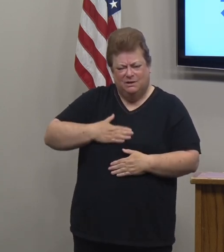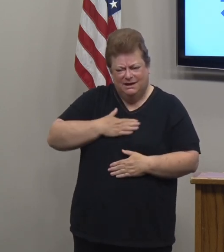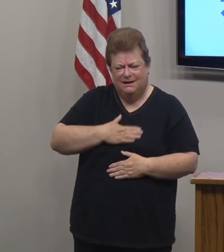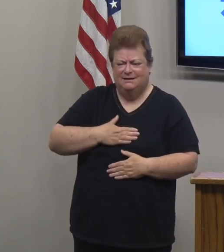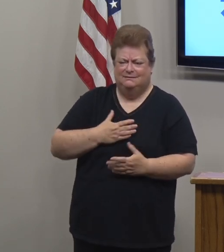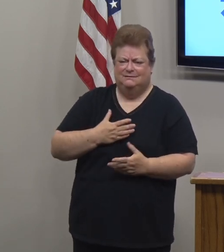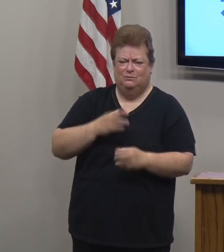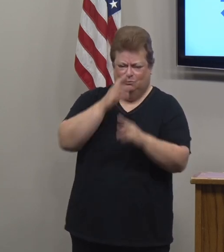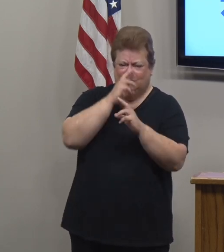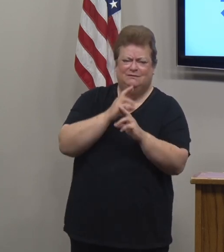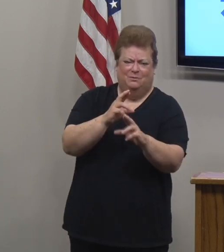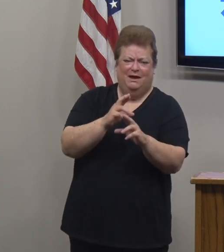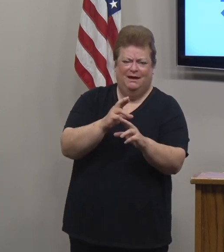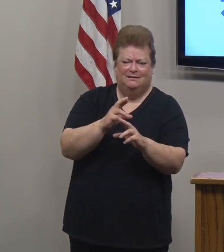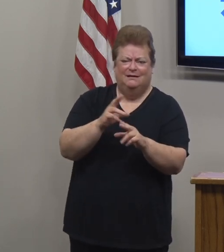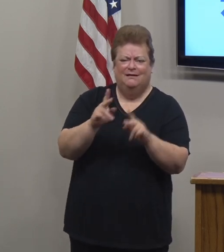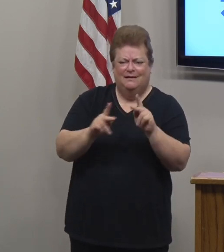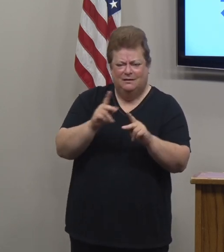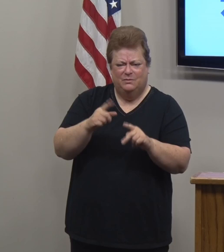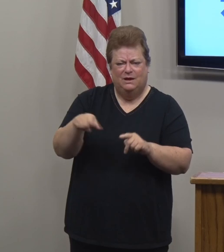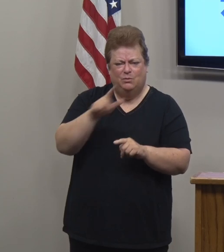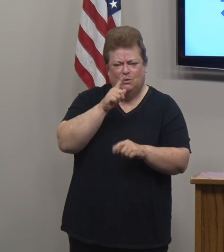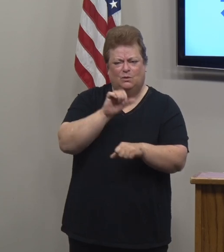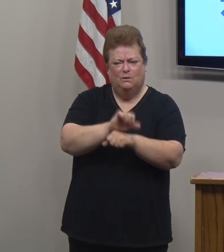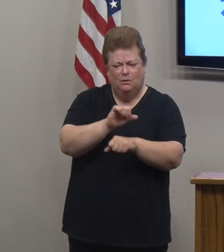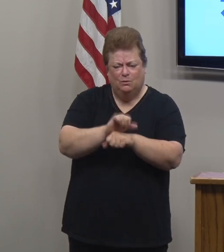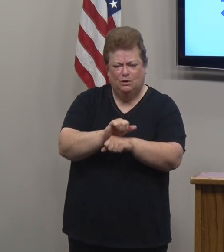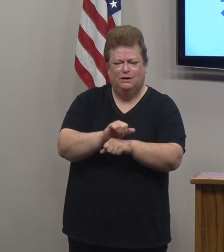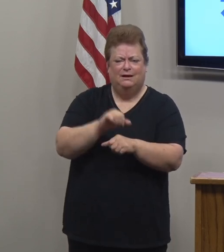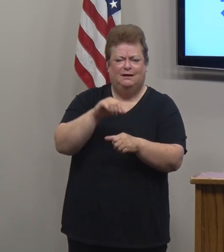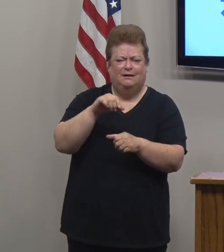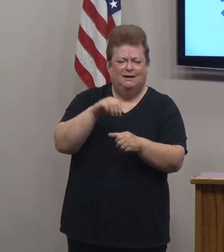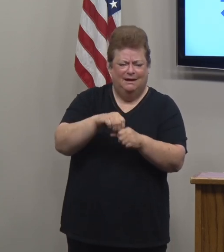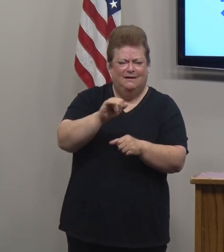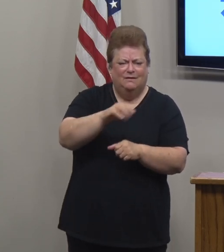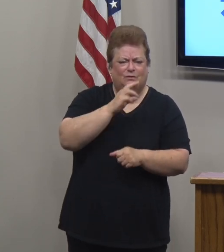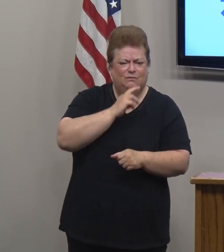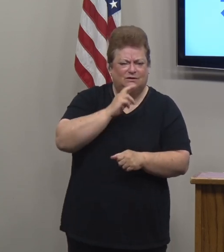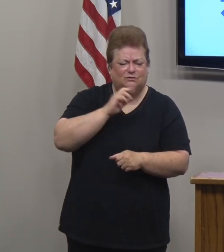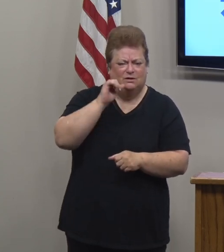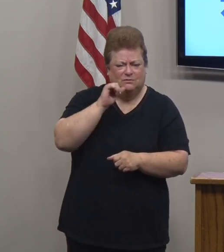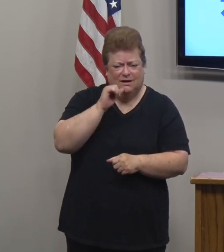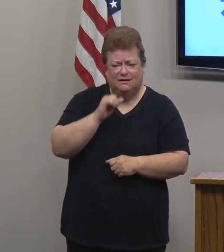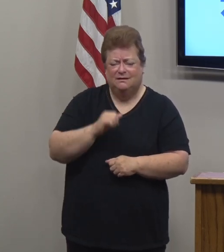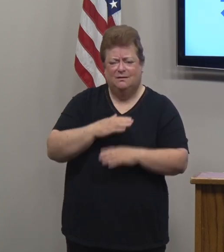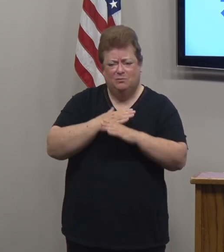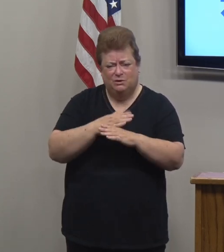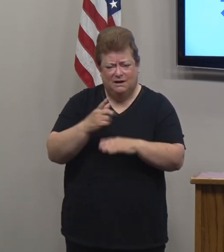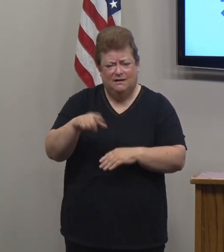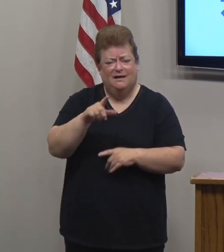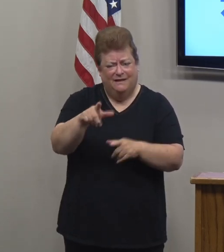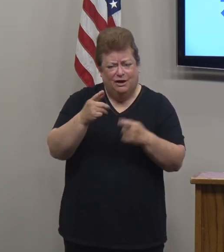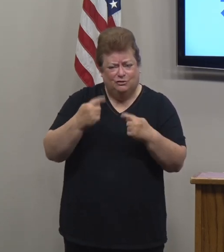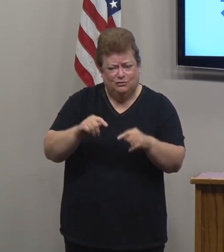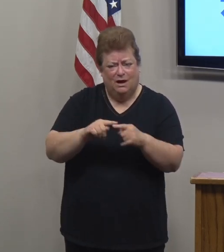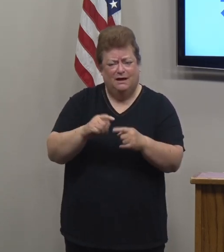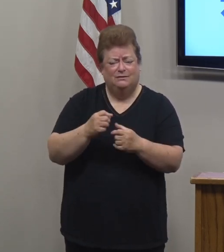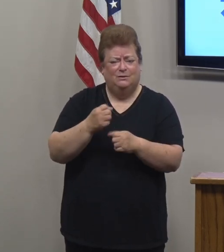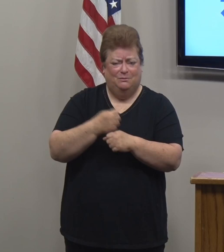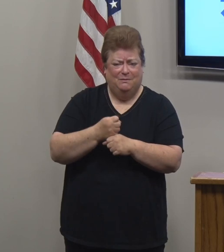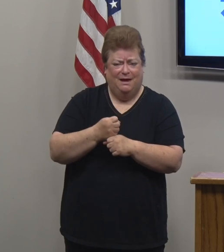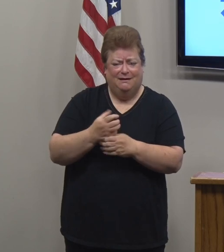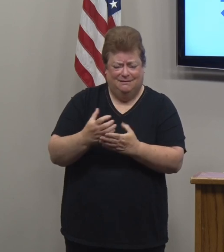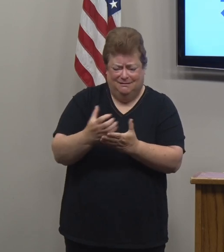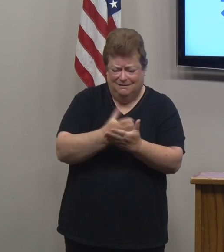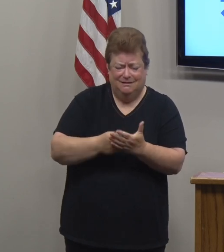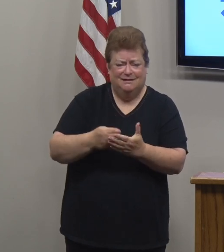respectful of the people working in the establishment. Protect them. They're trying to make a living and have employment.